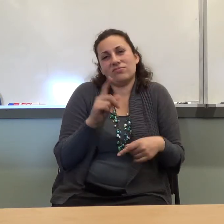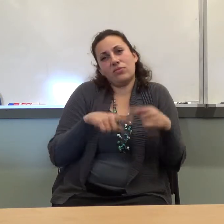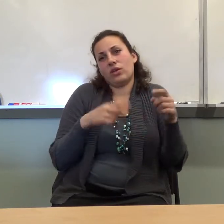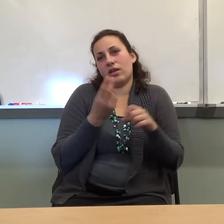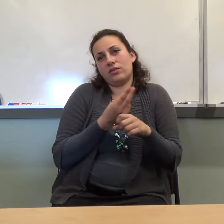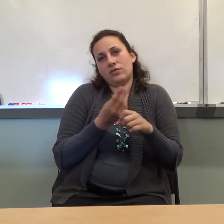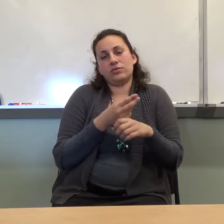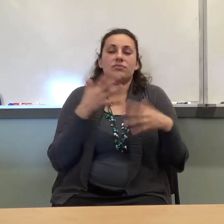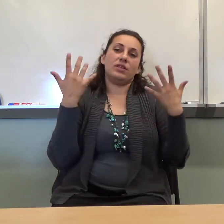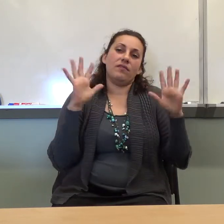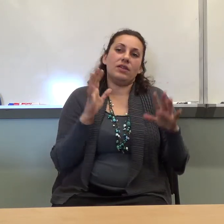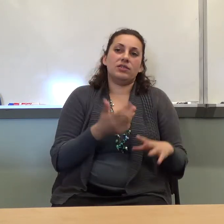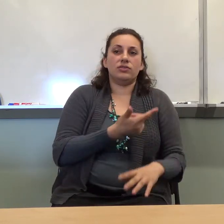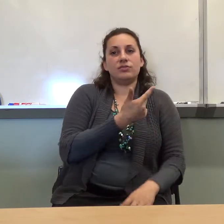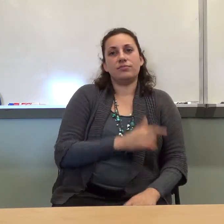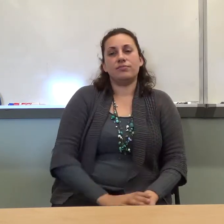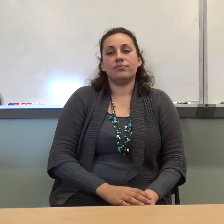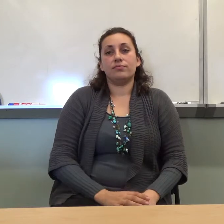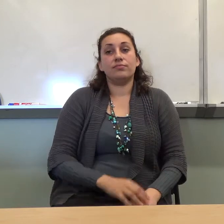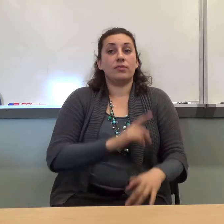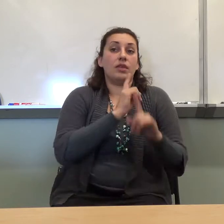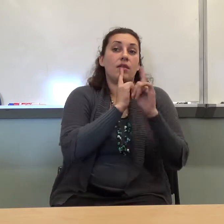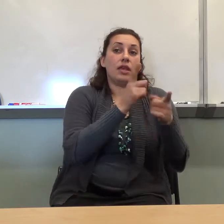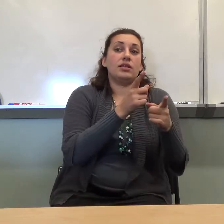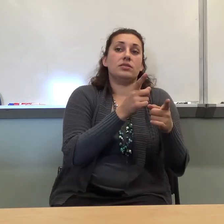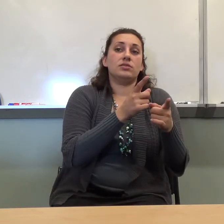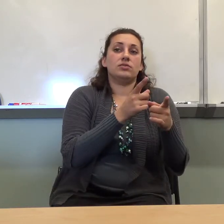done. So the answer is 19 40ths.